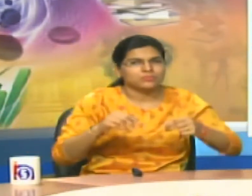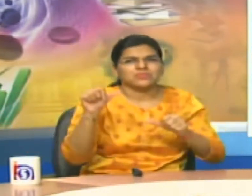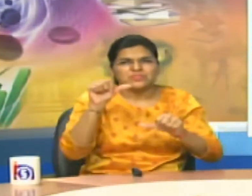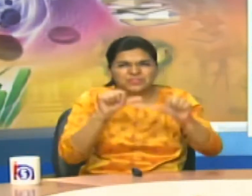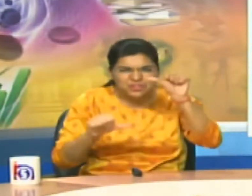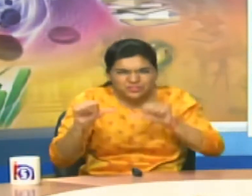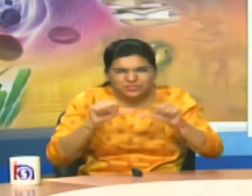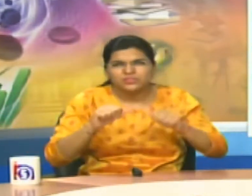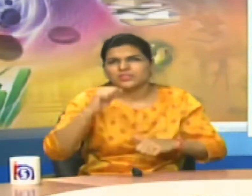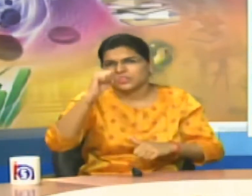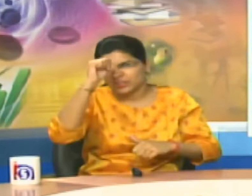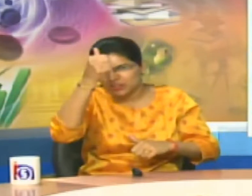represent in a chart format.